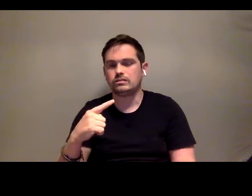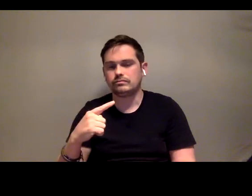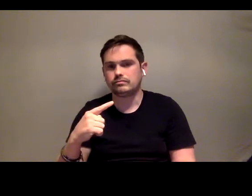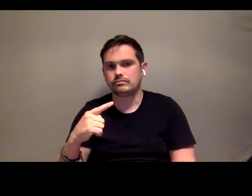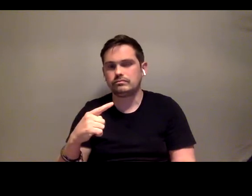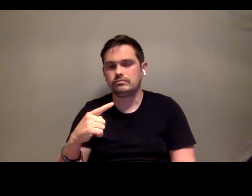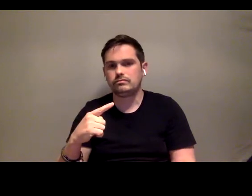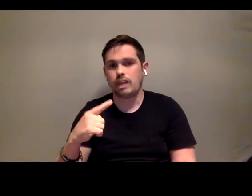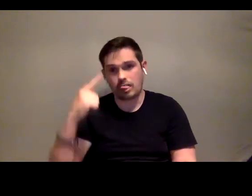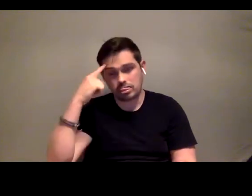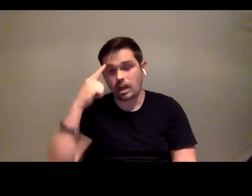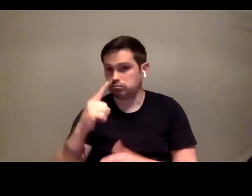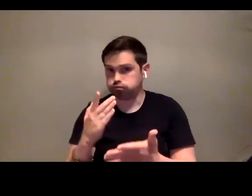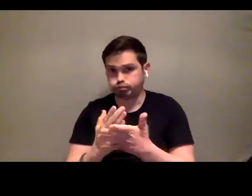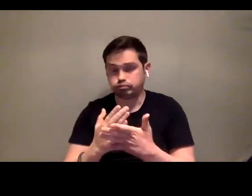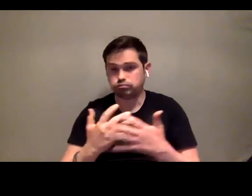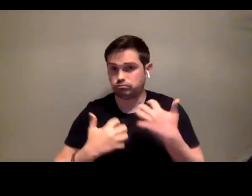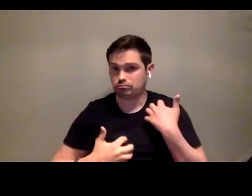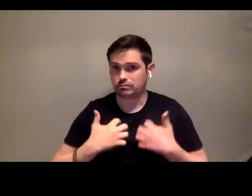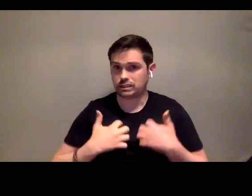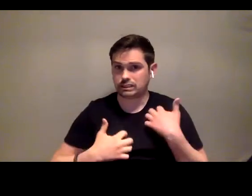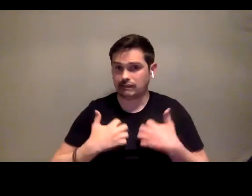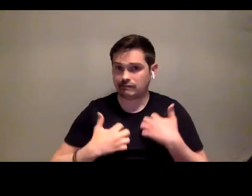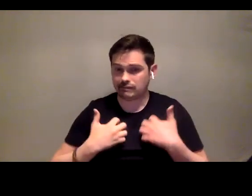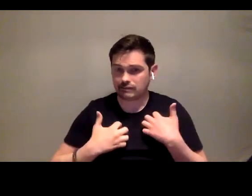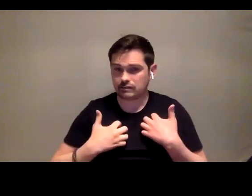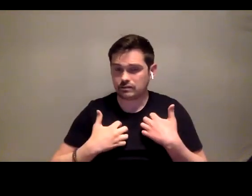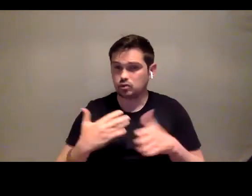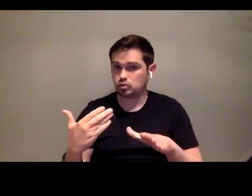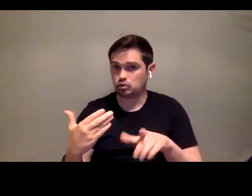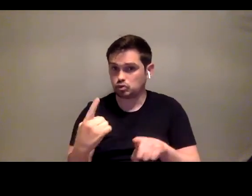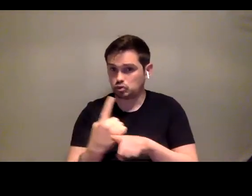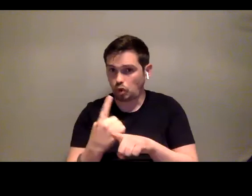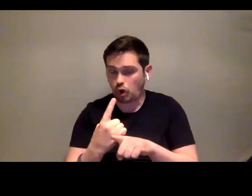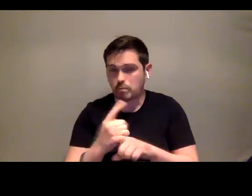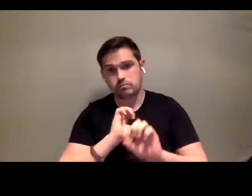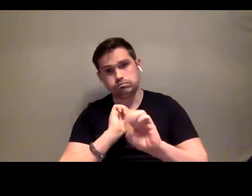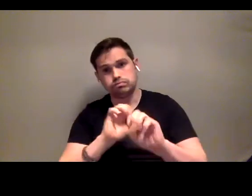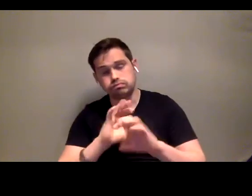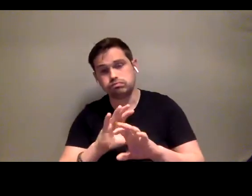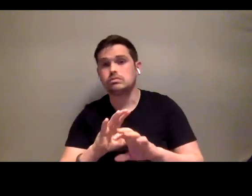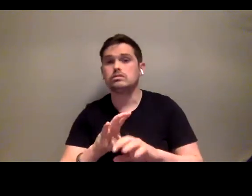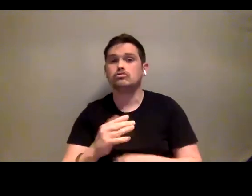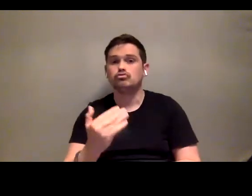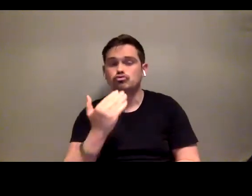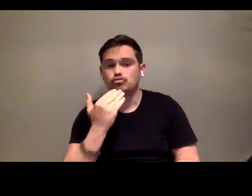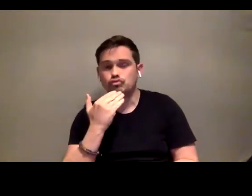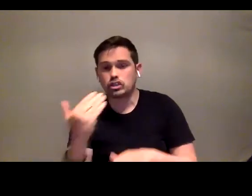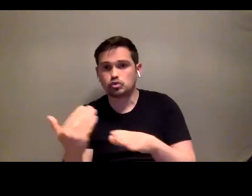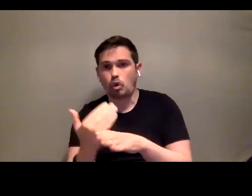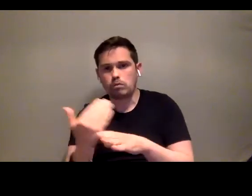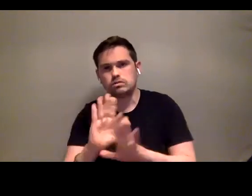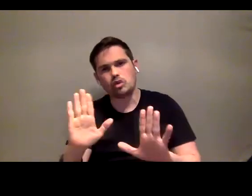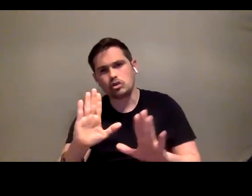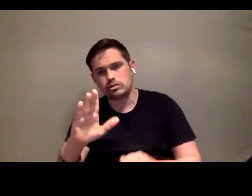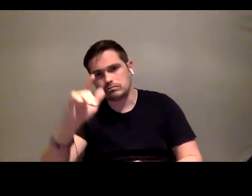it's a really exciting time to start talking about green jobs, not just as hard hats and wind turbines, as important as they are, but